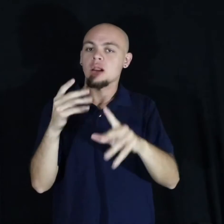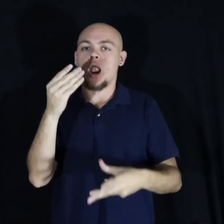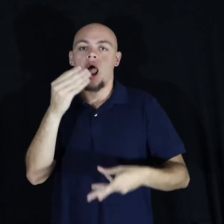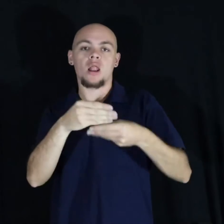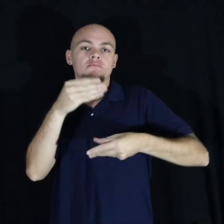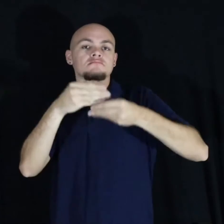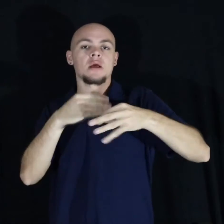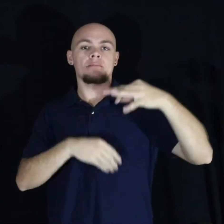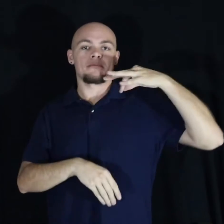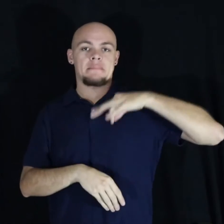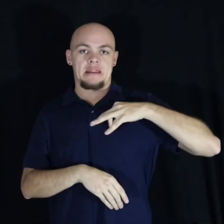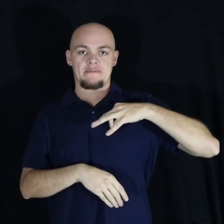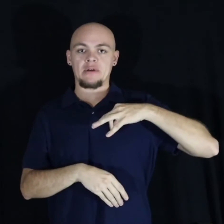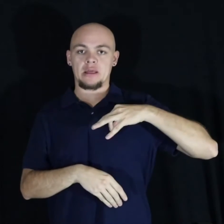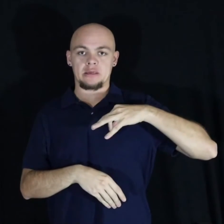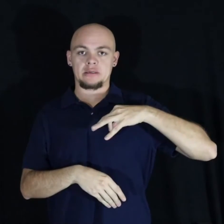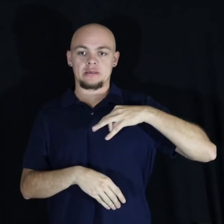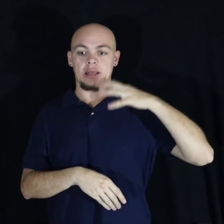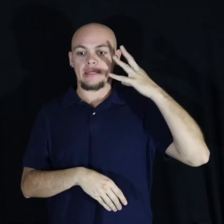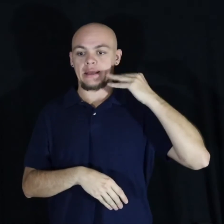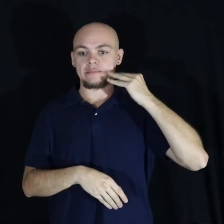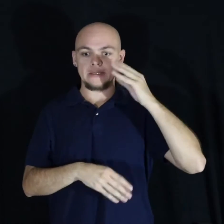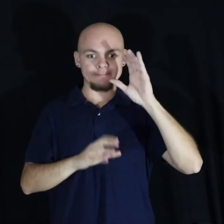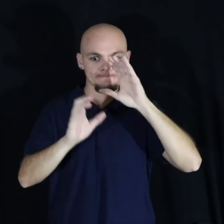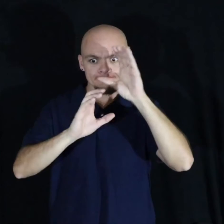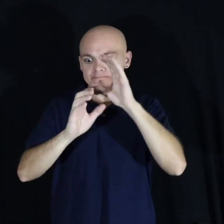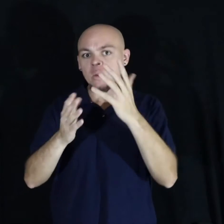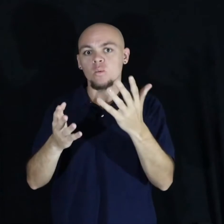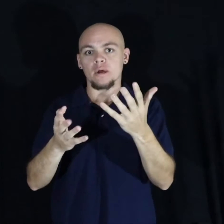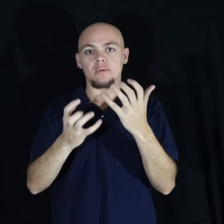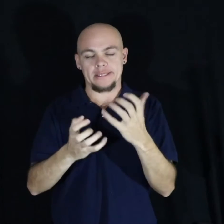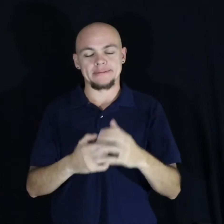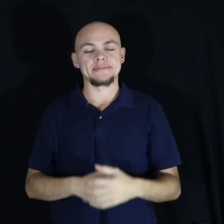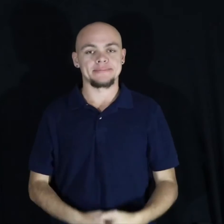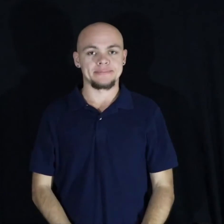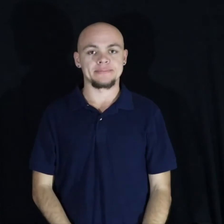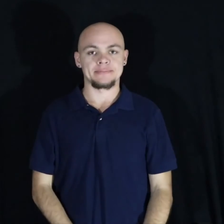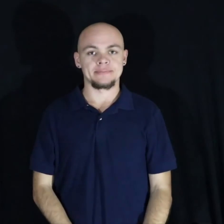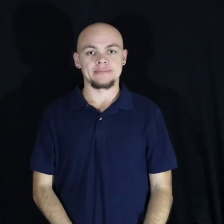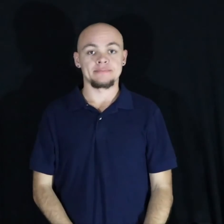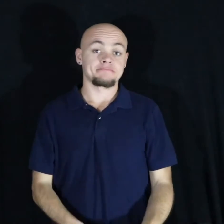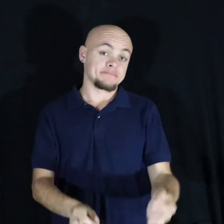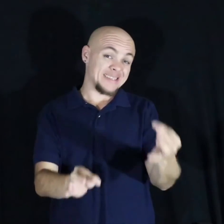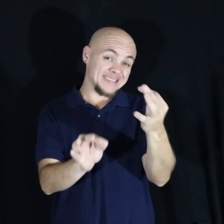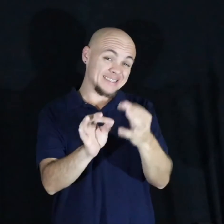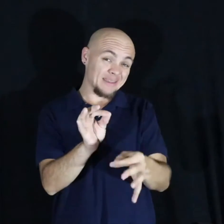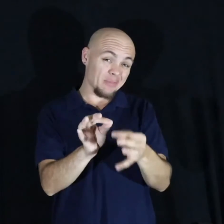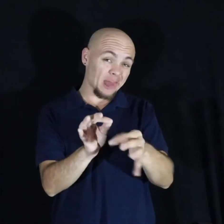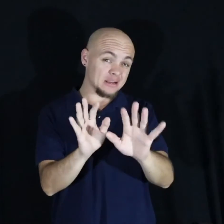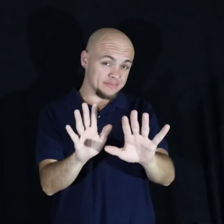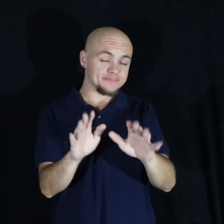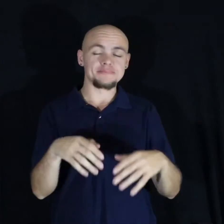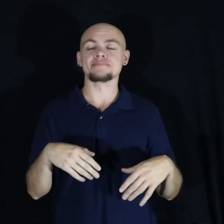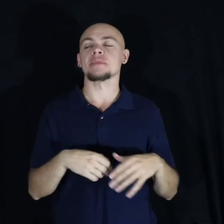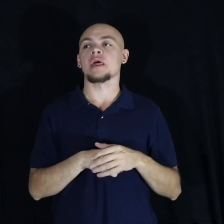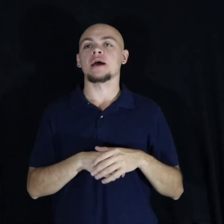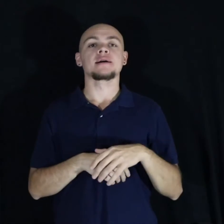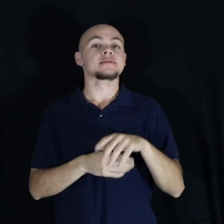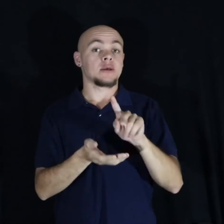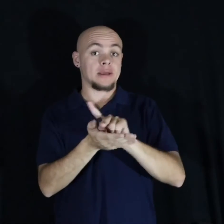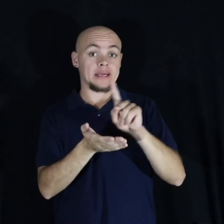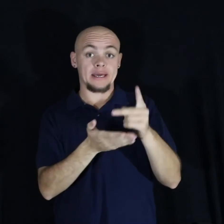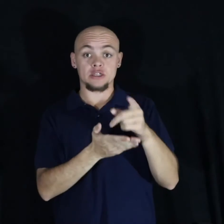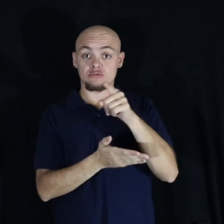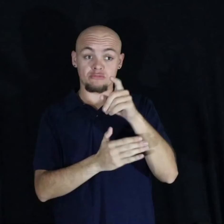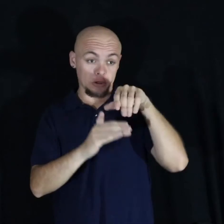element of gain to the experiences we continue to seek out. To paint a simpler picture, imagine going to the kitchen to search for an apple